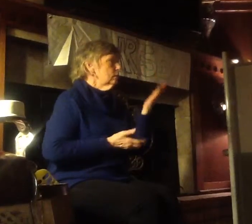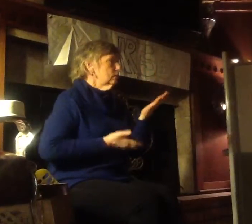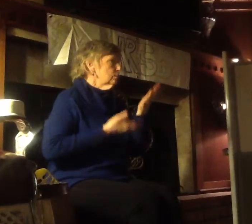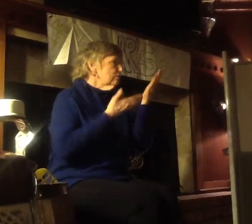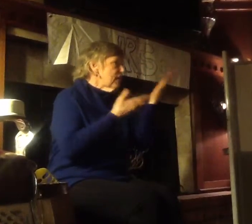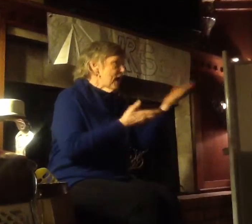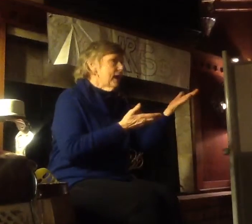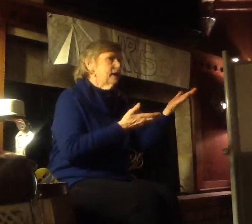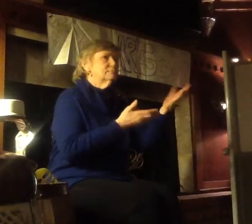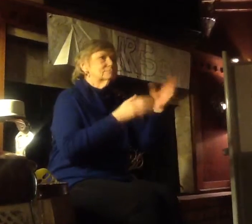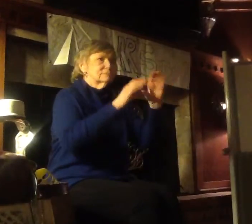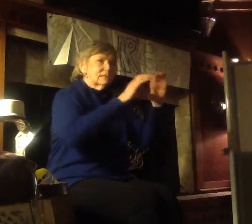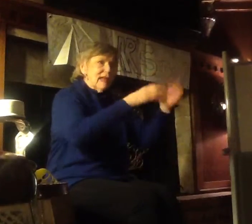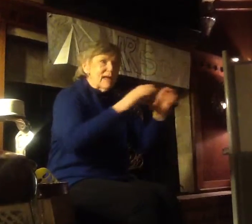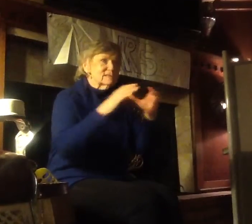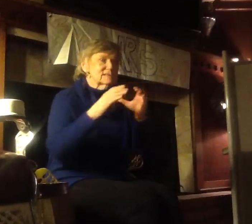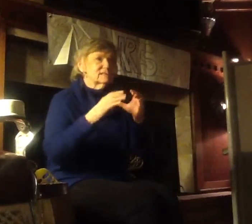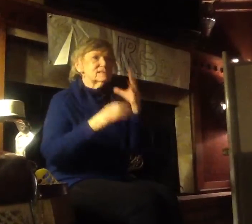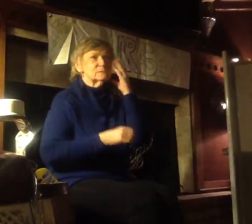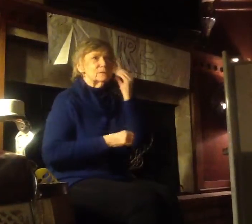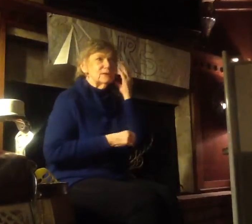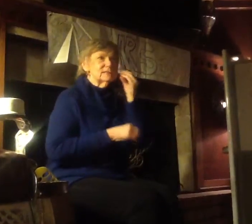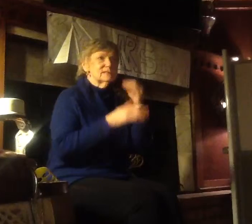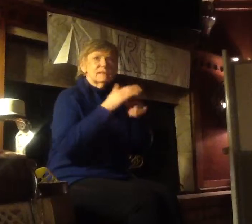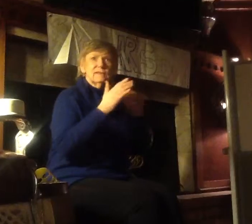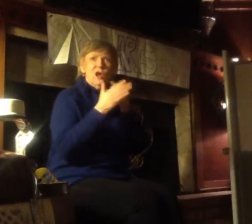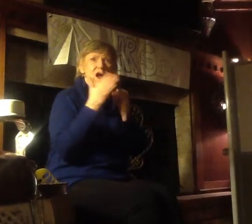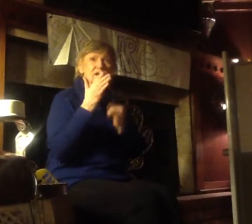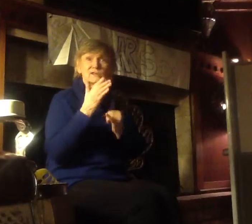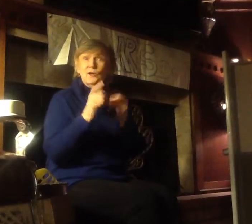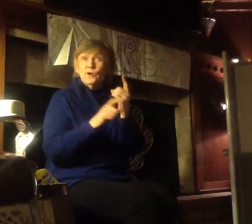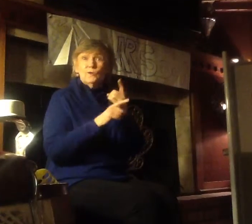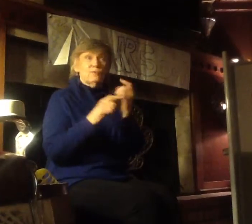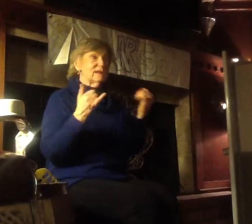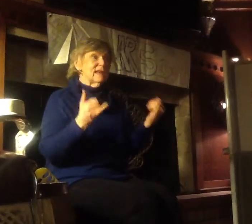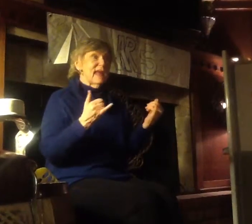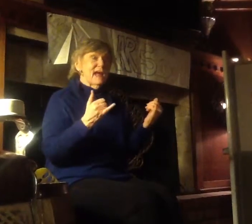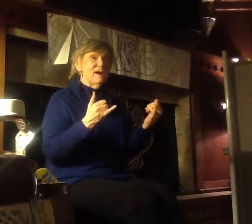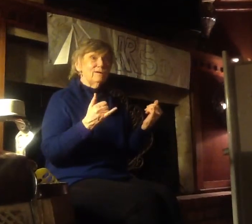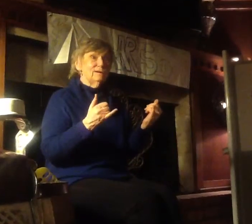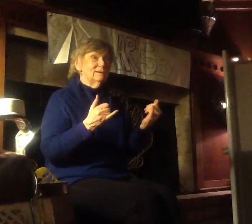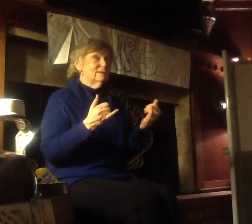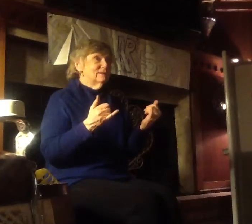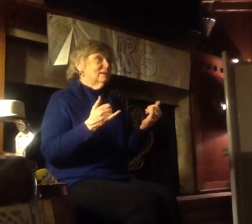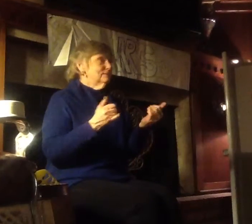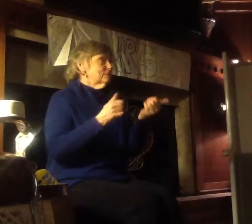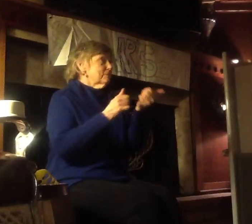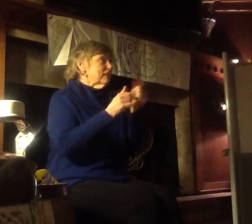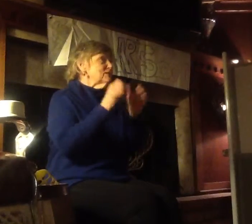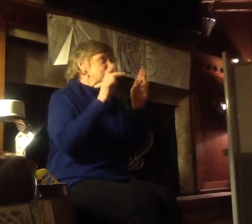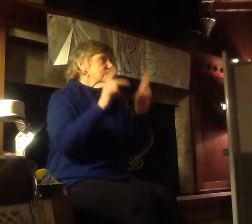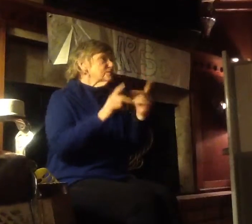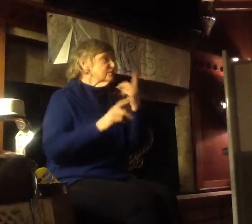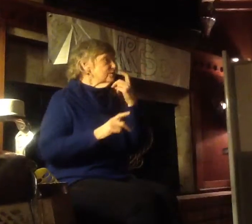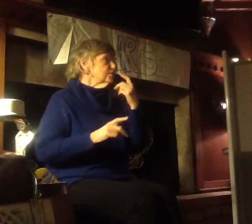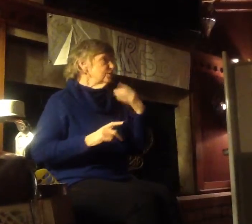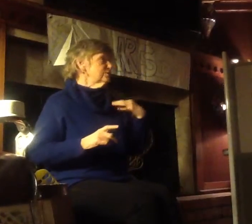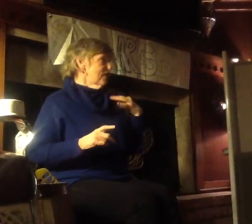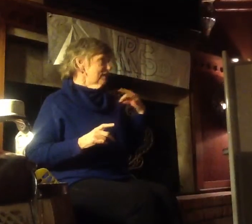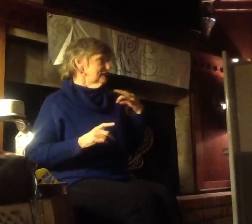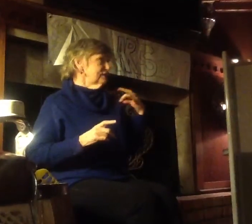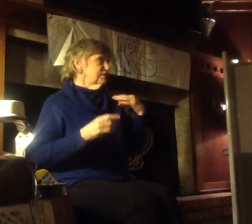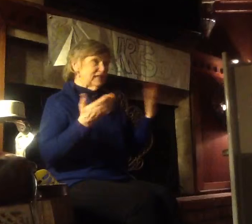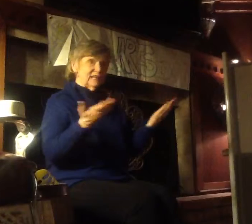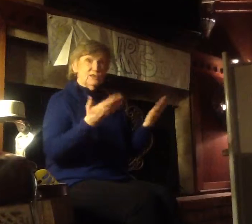will provide classes, experiences in the arts. Right now, each person who